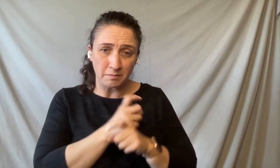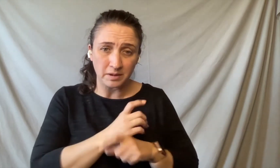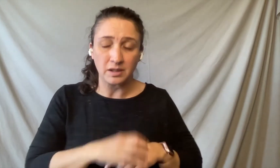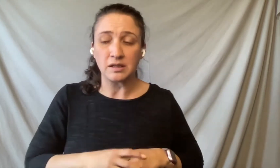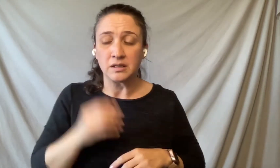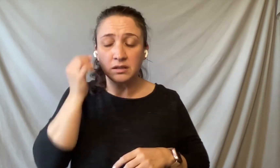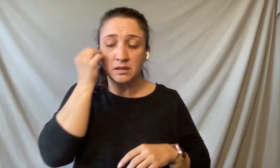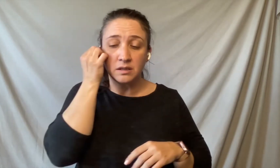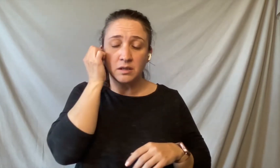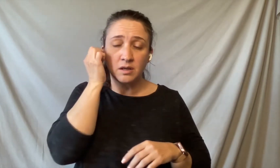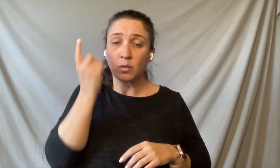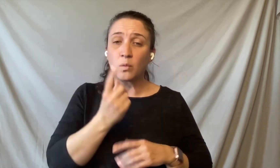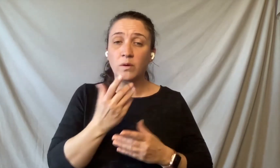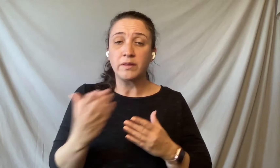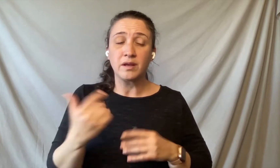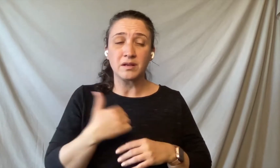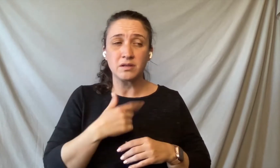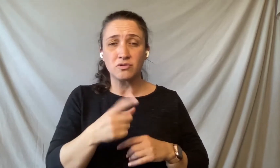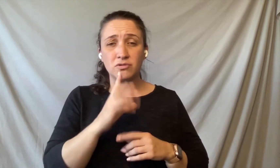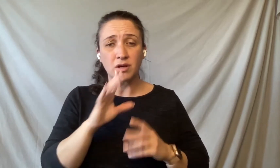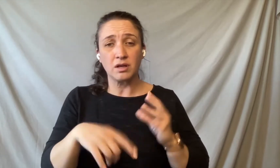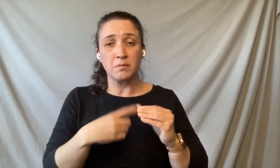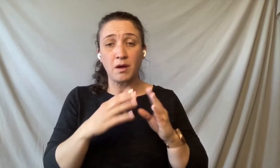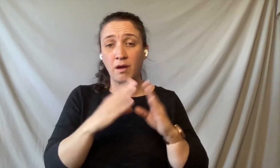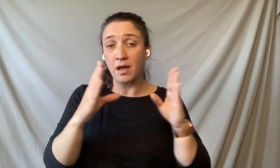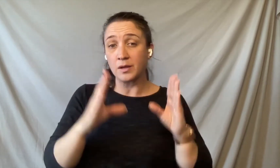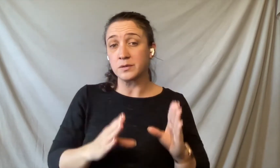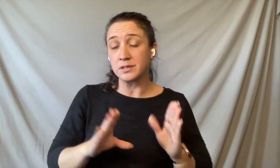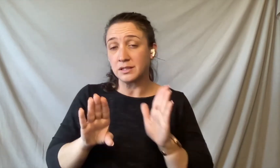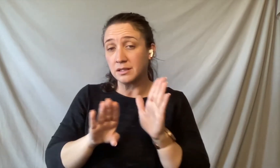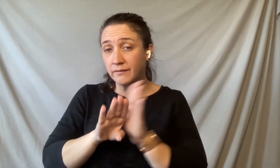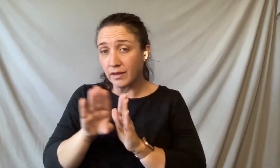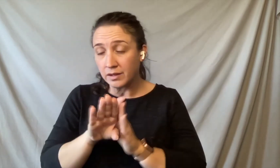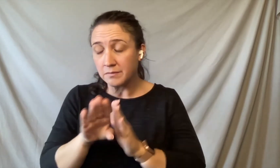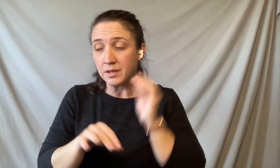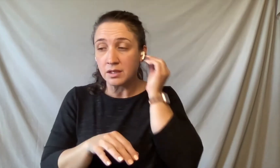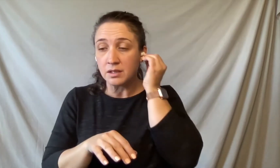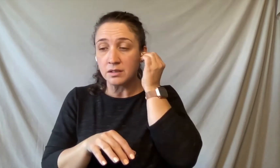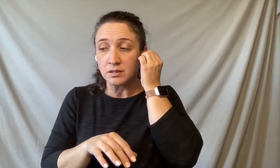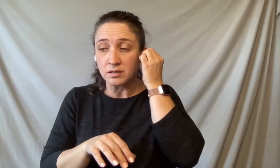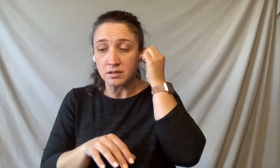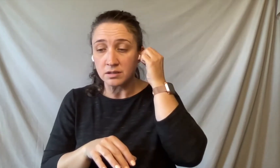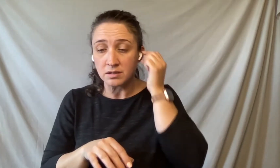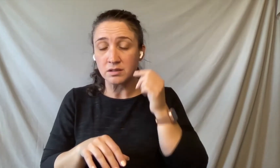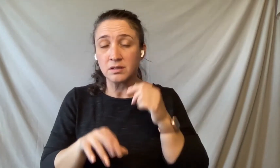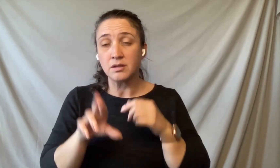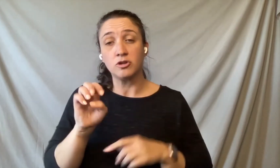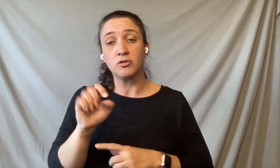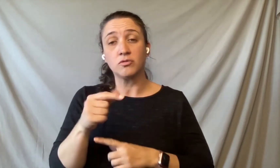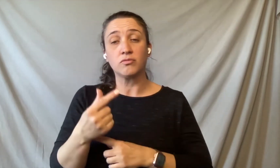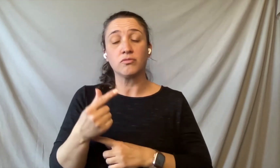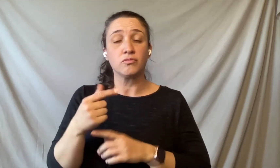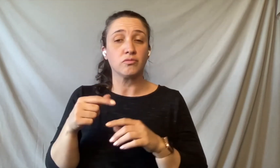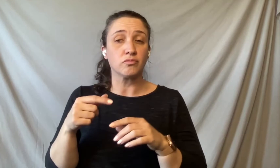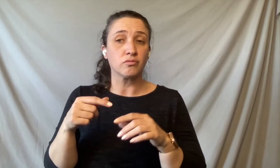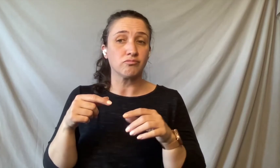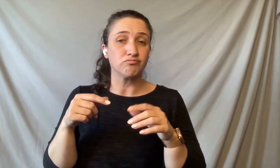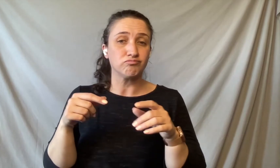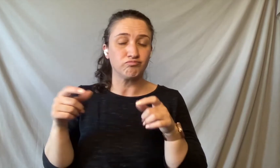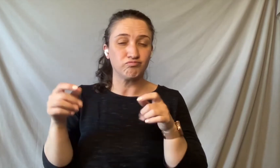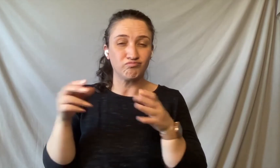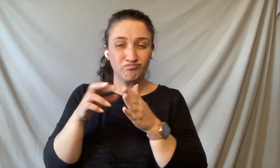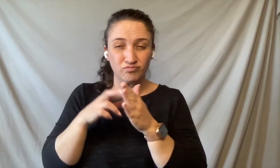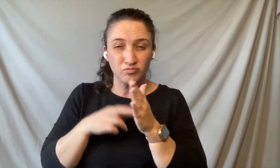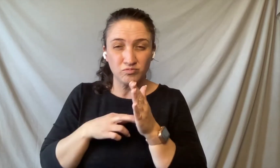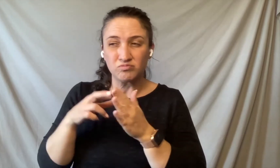One of the things, as you're talking about housing development, the regulatory framework and the permitting,